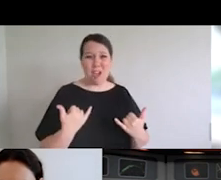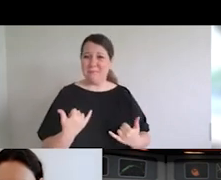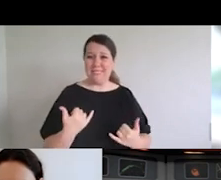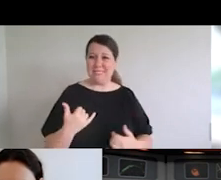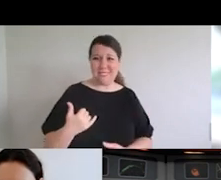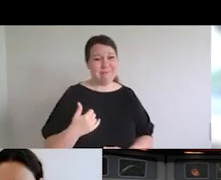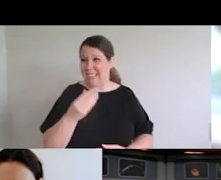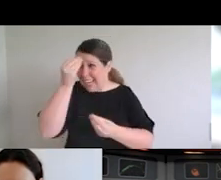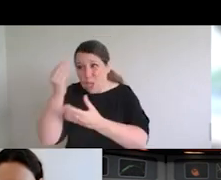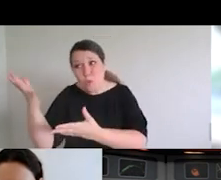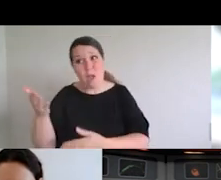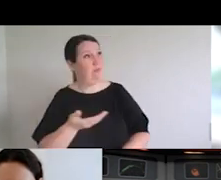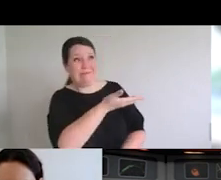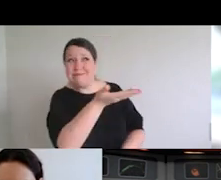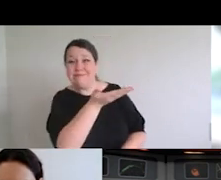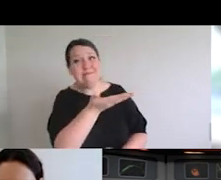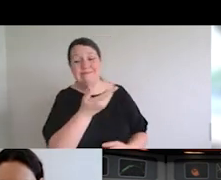And so,